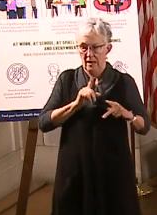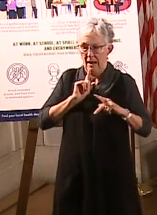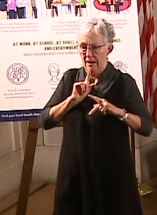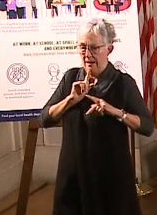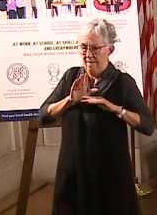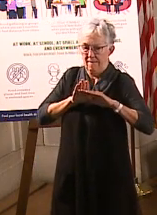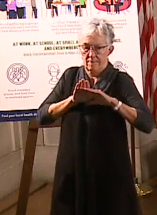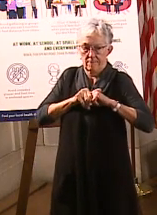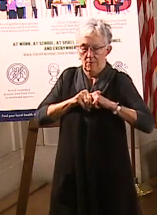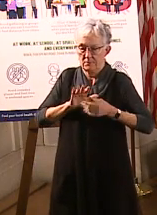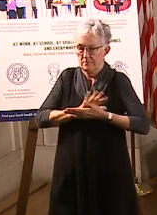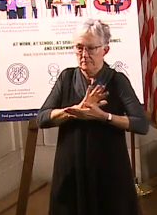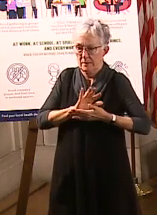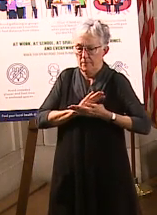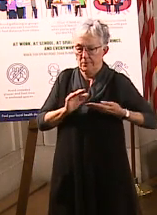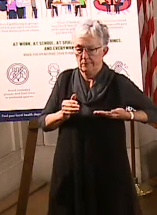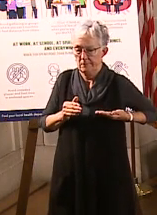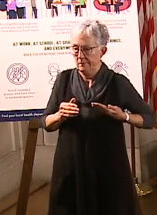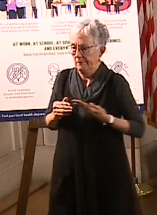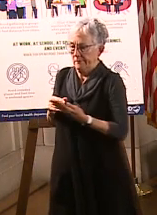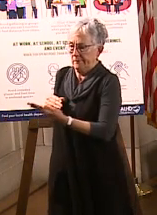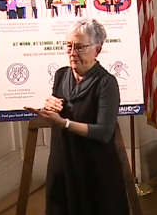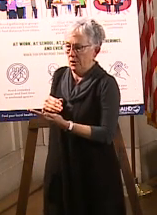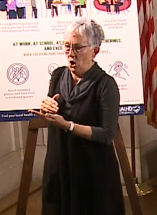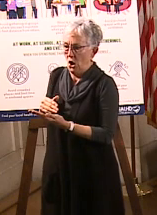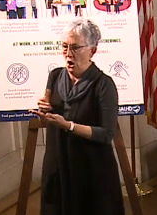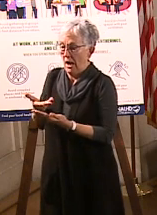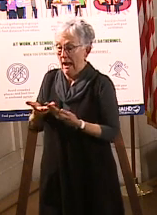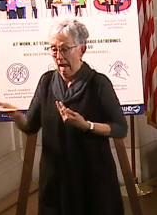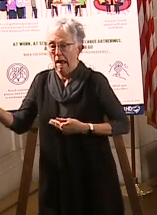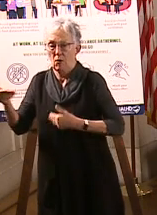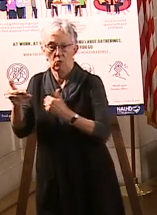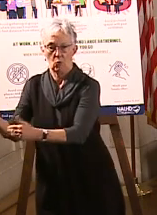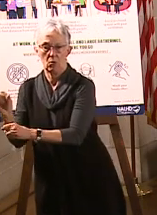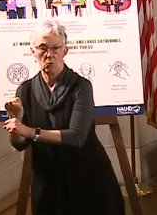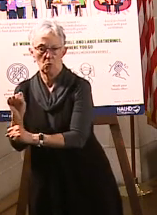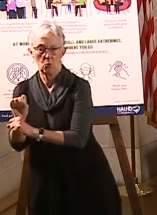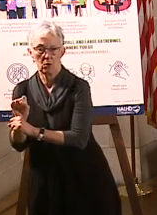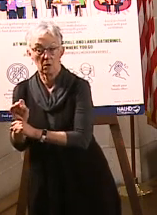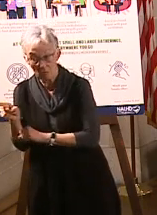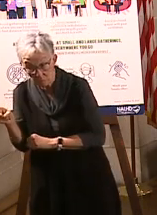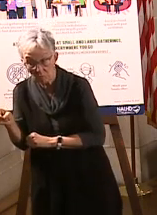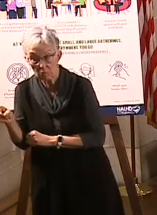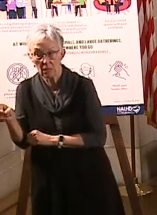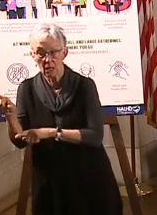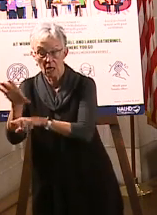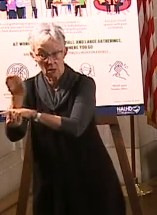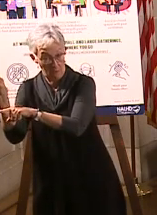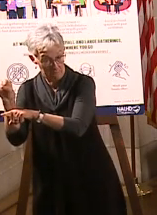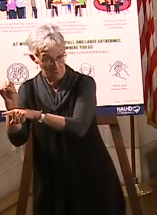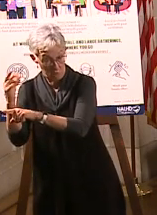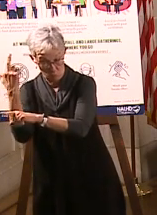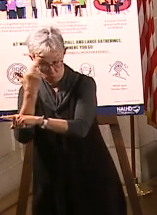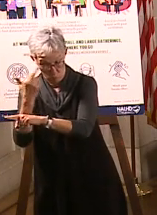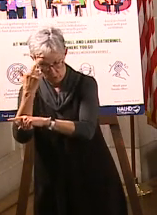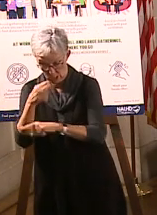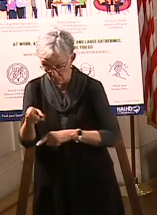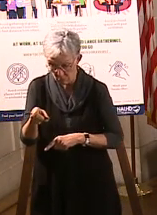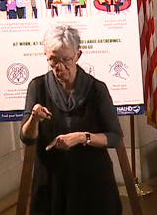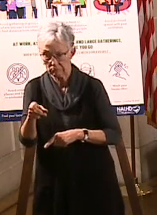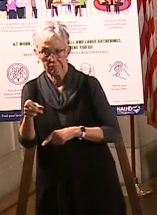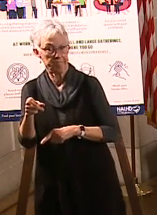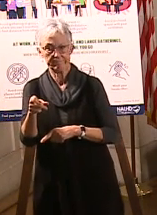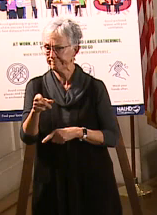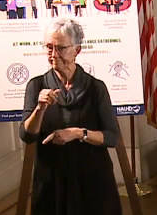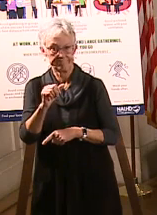is either the responsibility, if that's happening, if the company discovers that, to report it to ICE